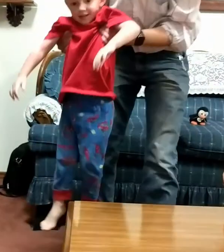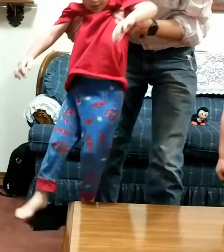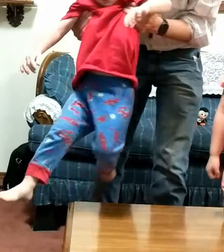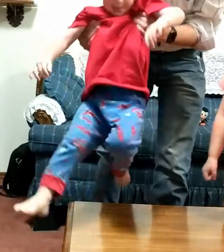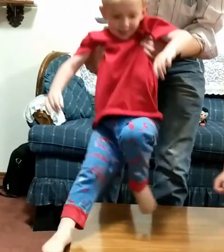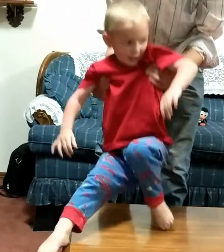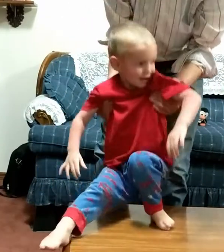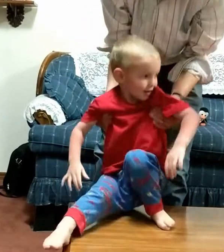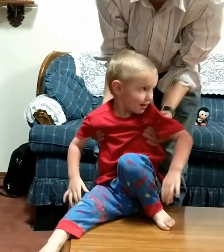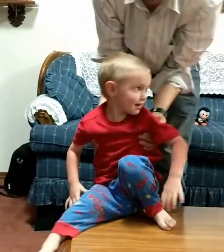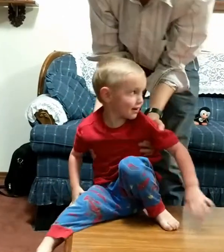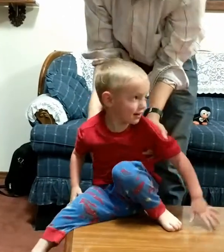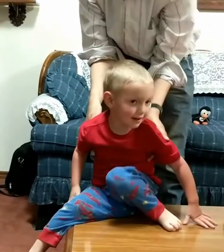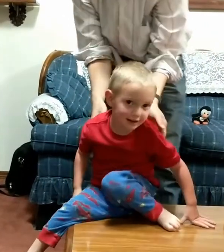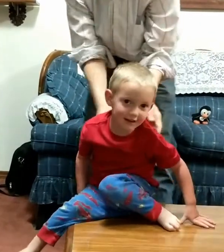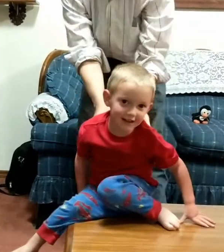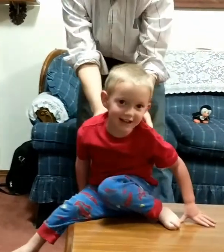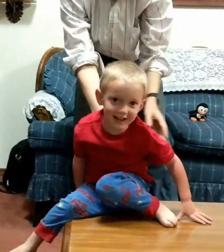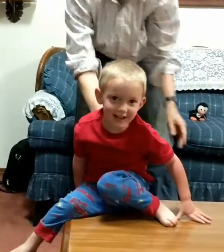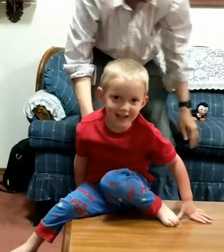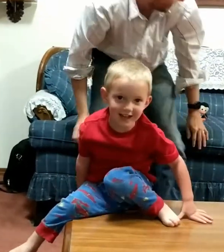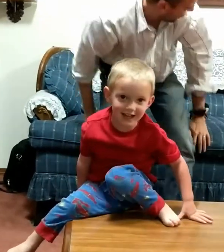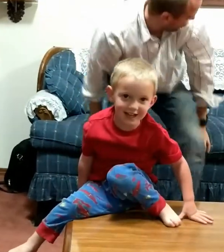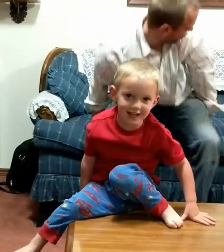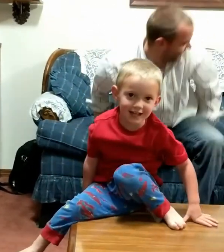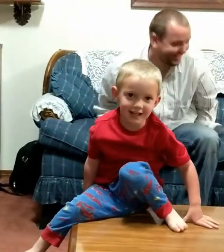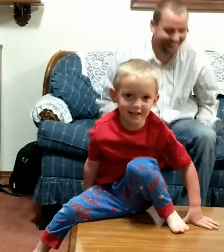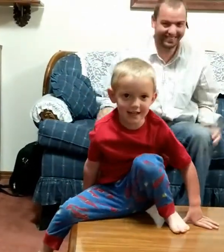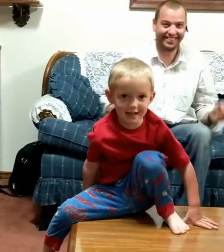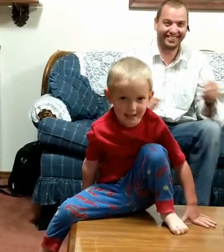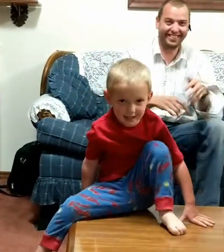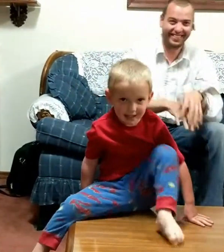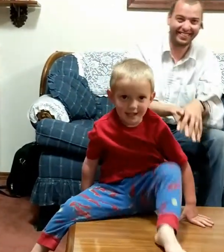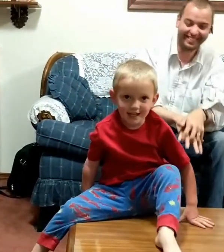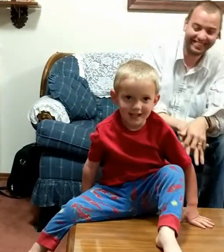Sit back on there. How do you say blue?